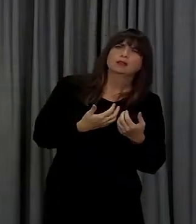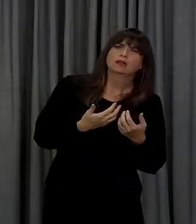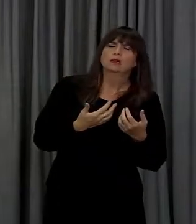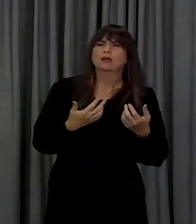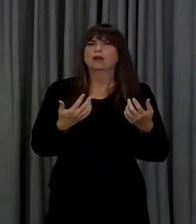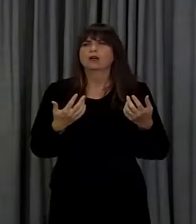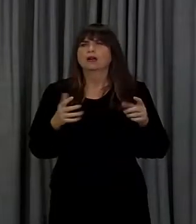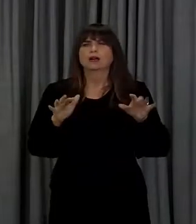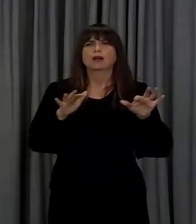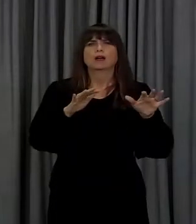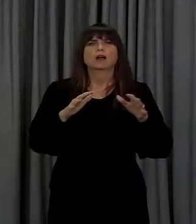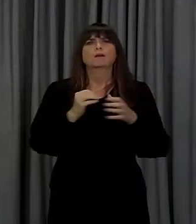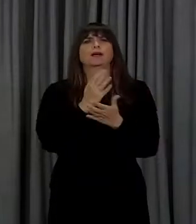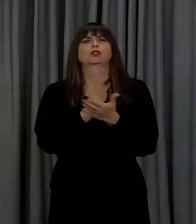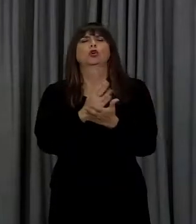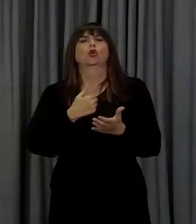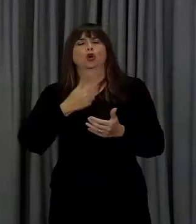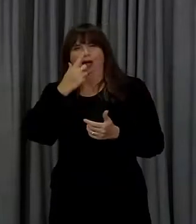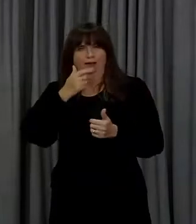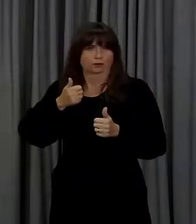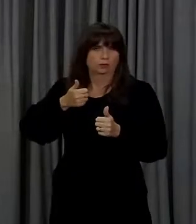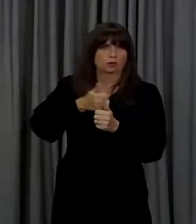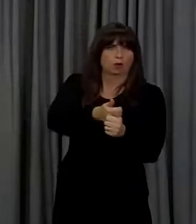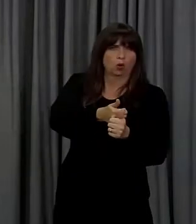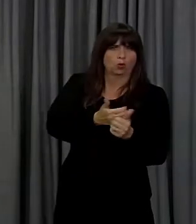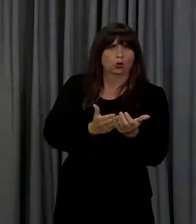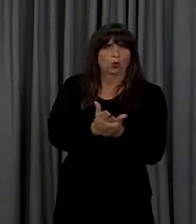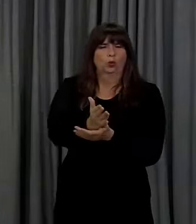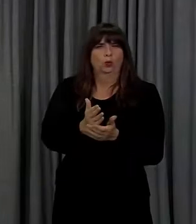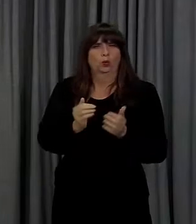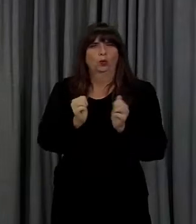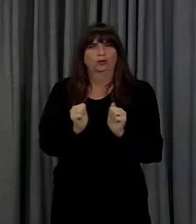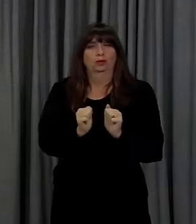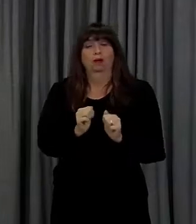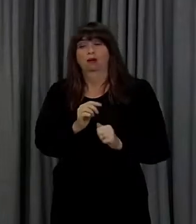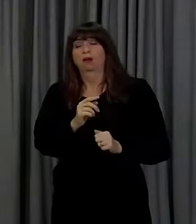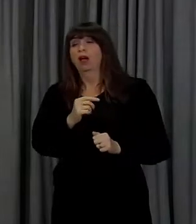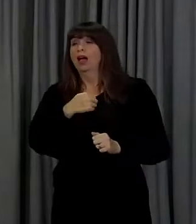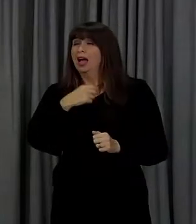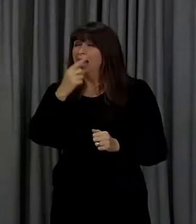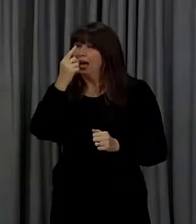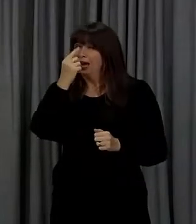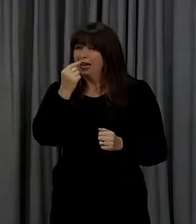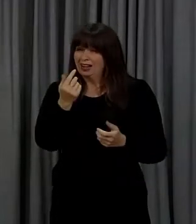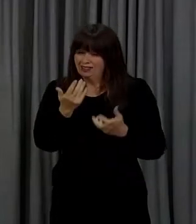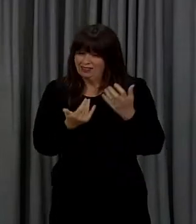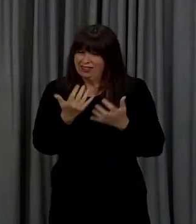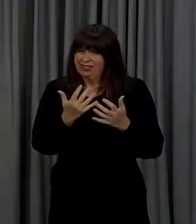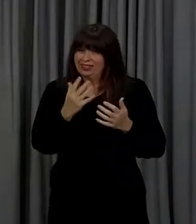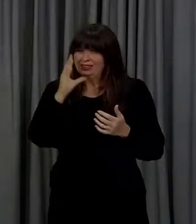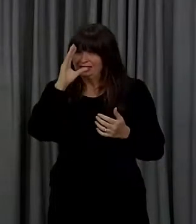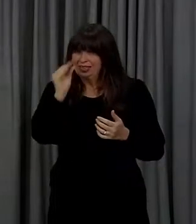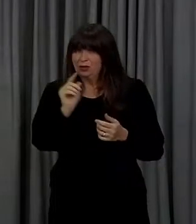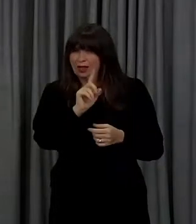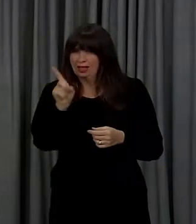the winter months. It will be, I can give details on that a bit later, only because actually we've